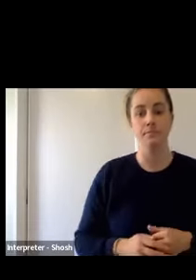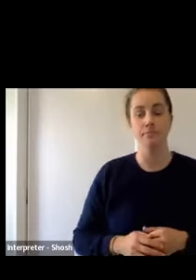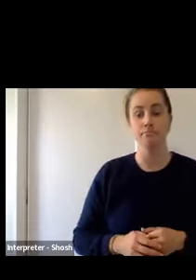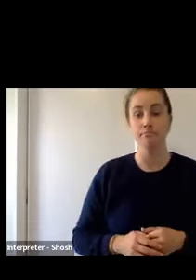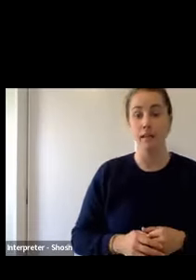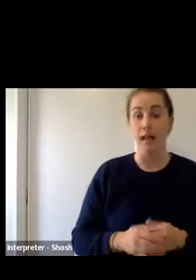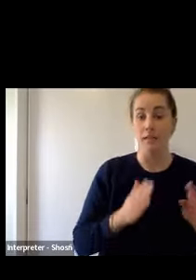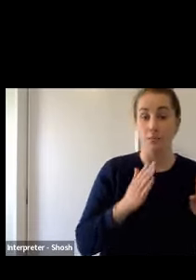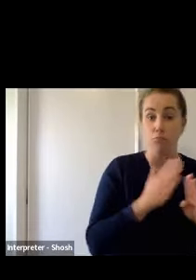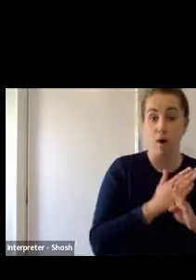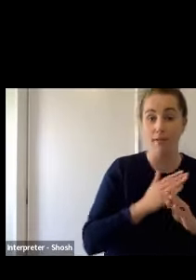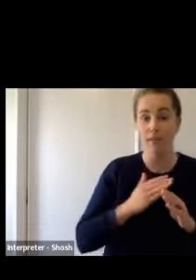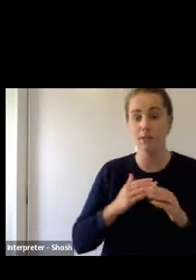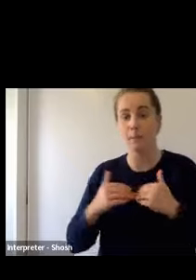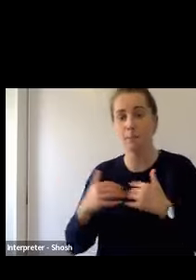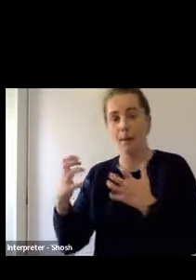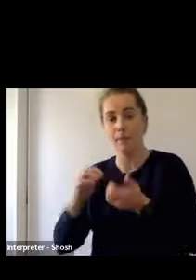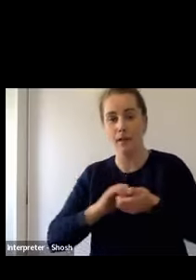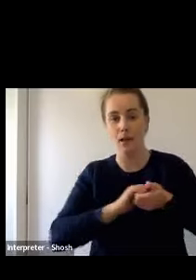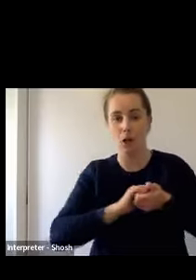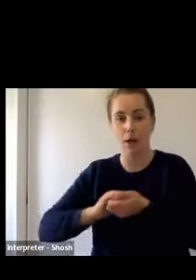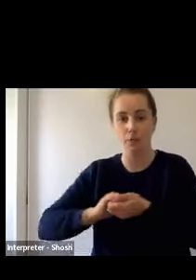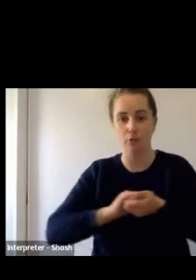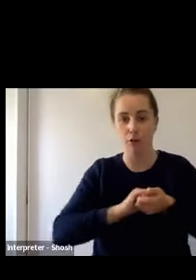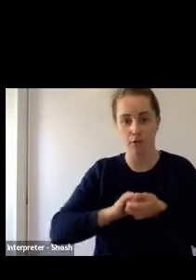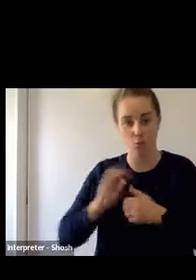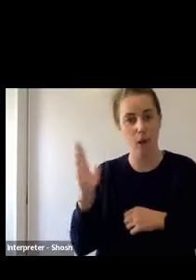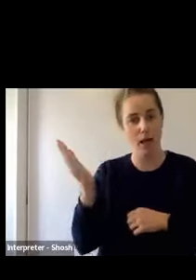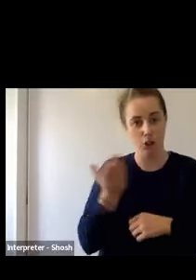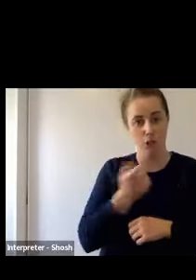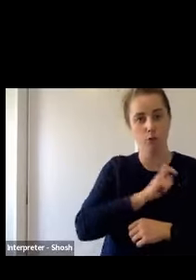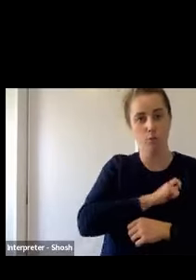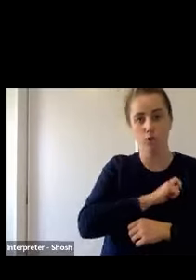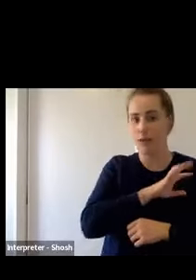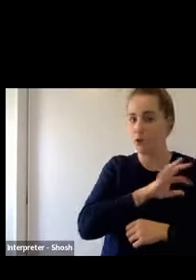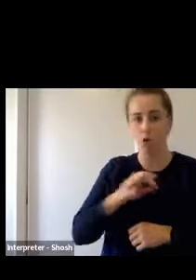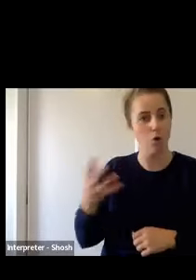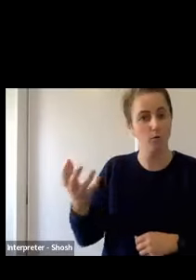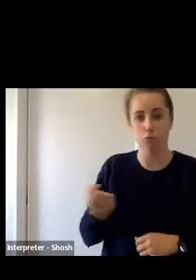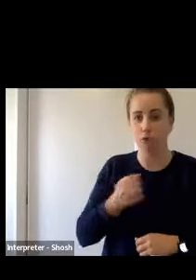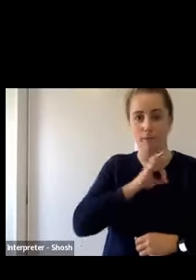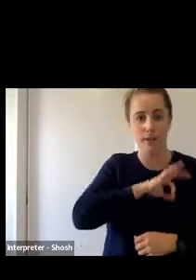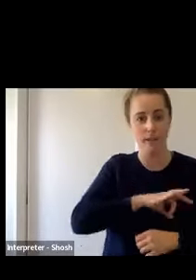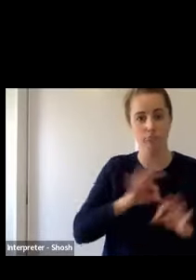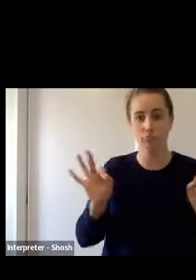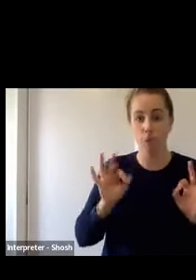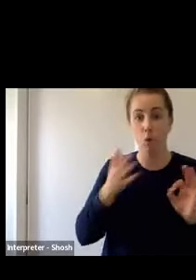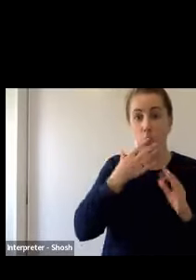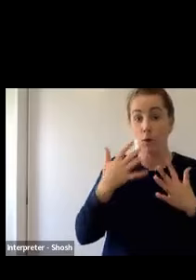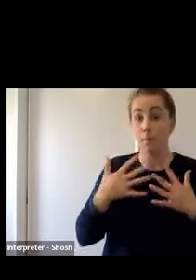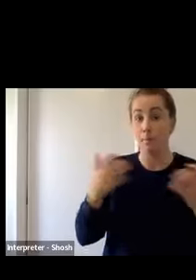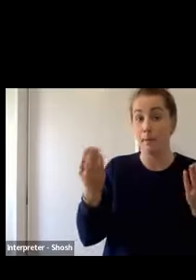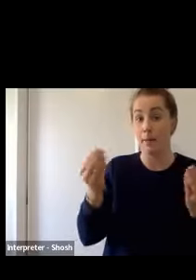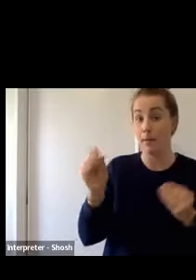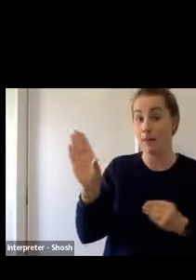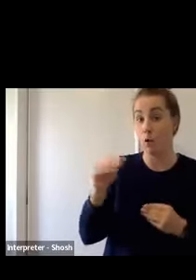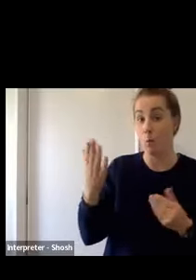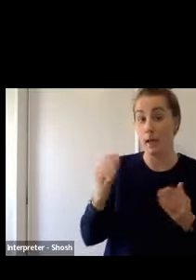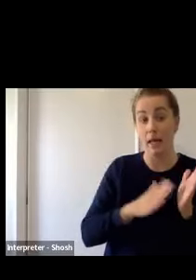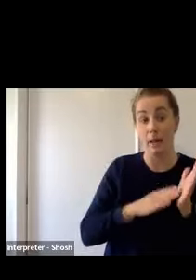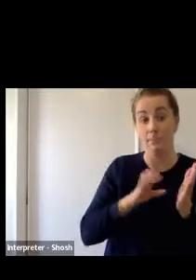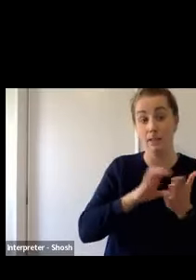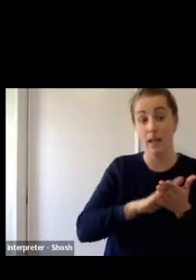private-public collaboration. We're a private entity that is a charitable trust, a not-for-profit, and we use public money which comes from MCH